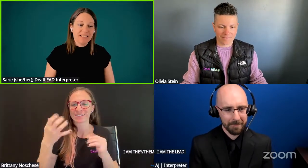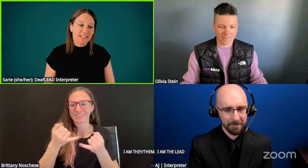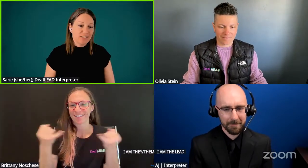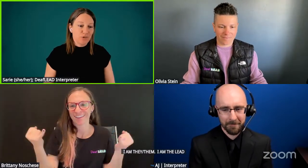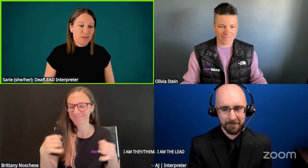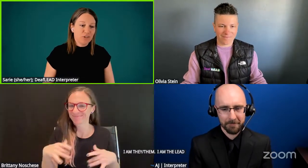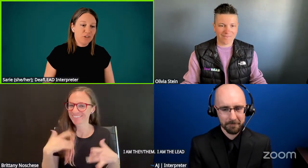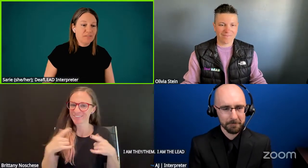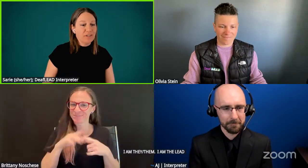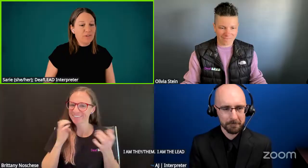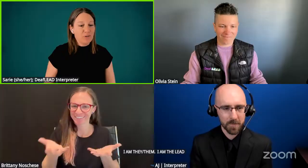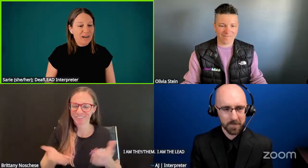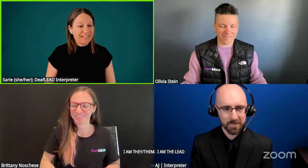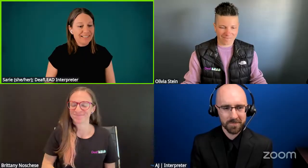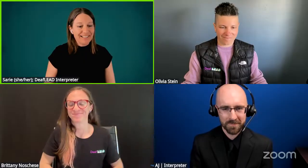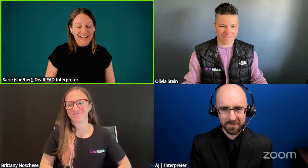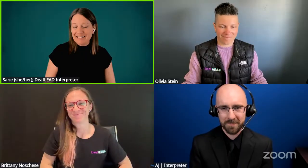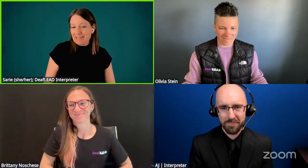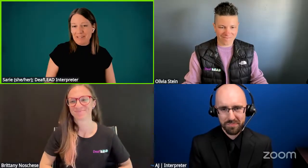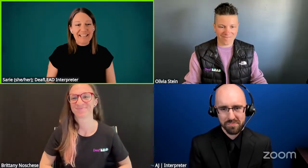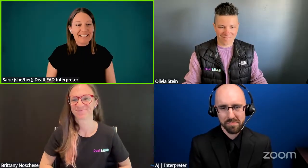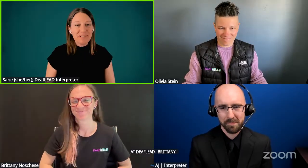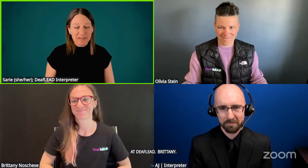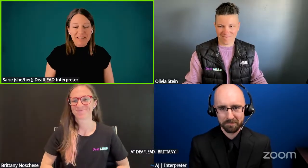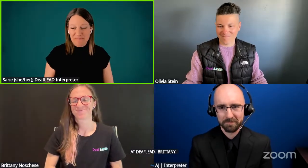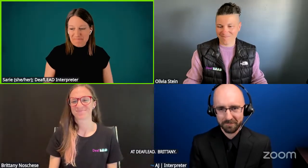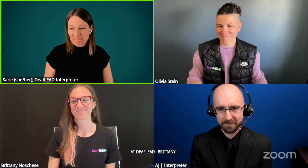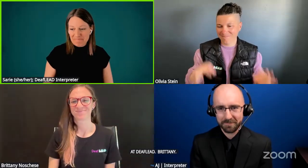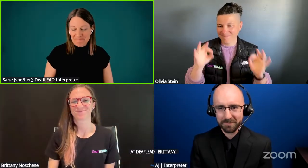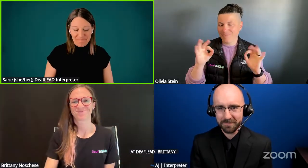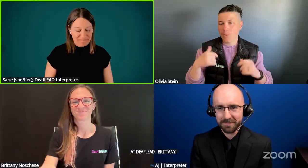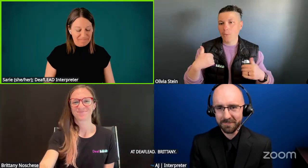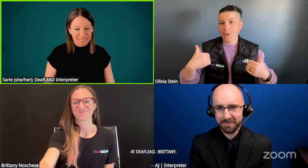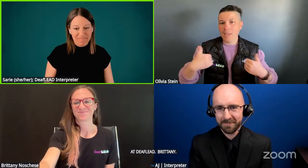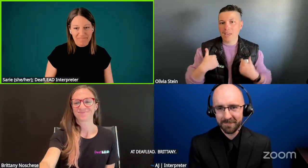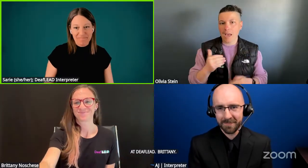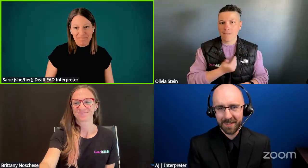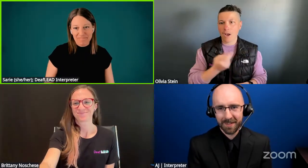pronouns. I'm the Assistant Director of the Videophone Crisis Line, so I'm excited to be here.